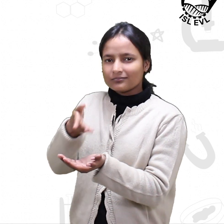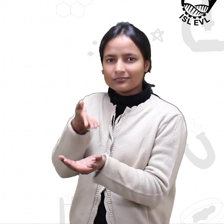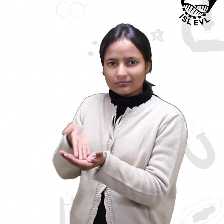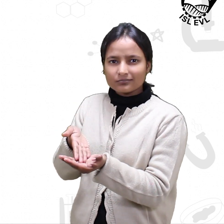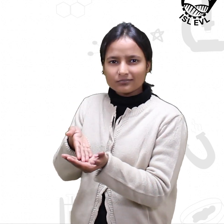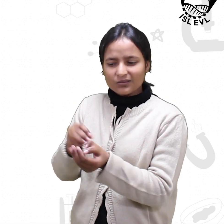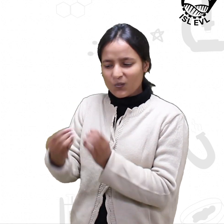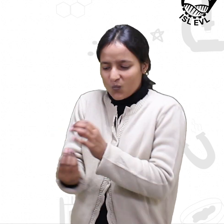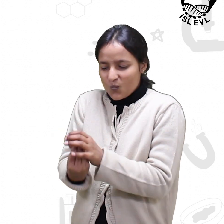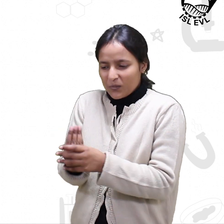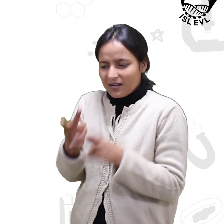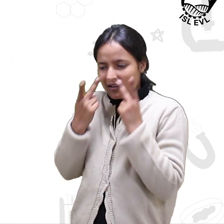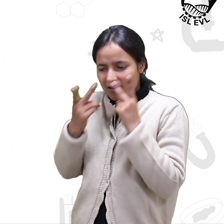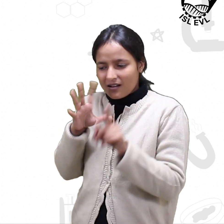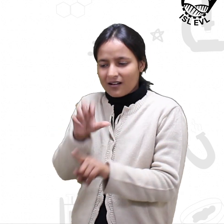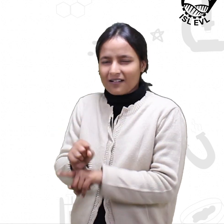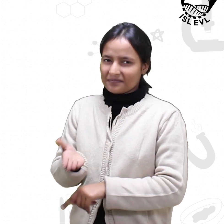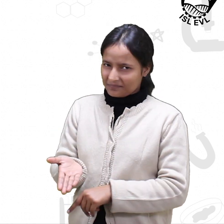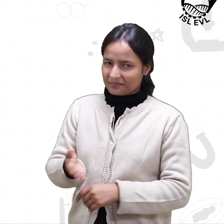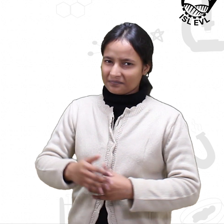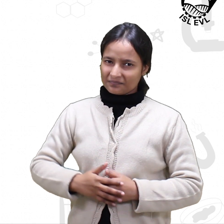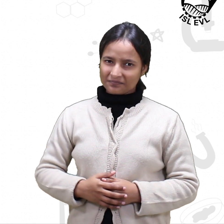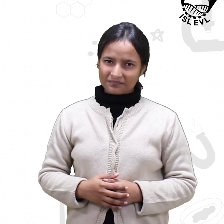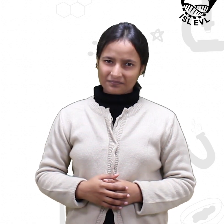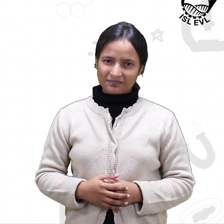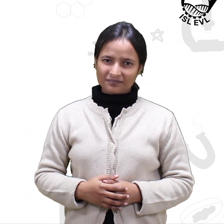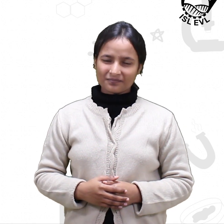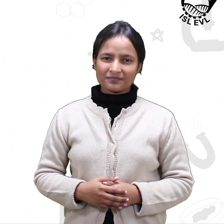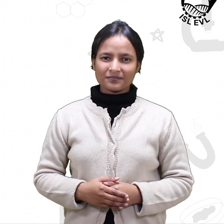little wriggly worms inside these